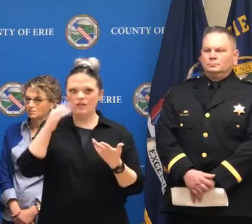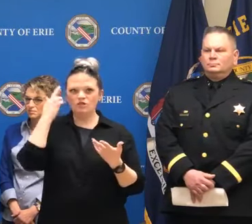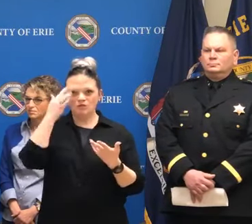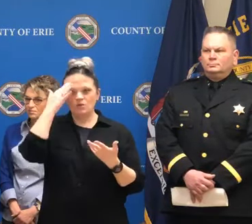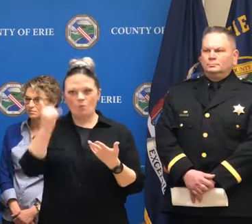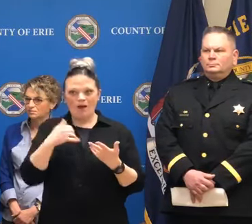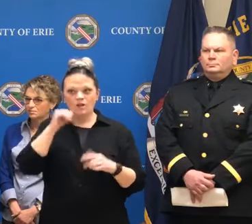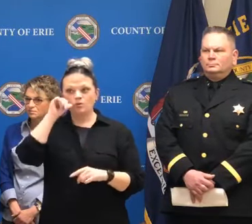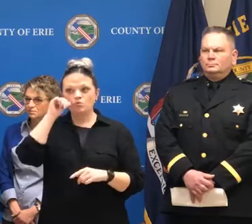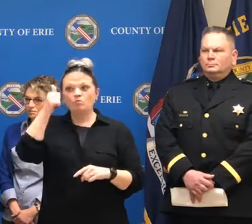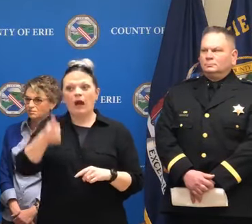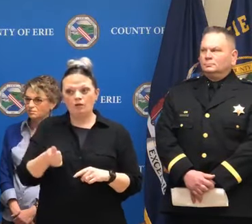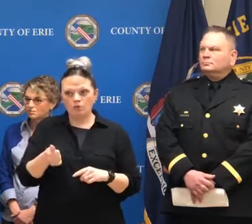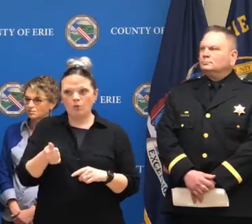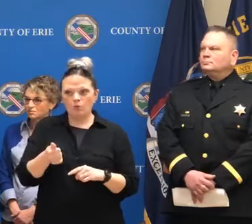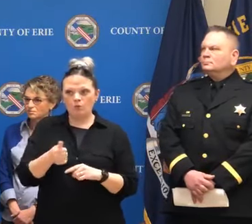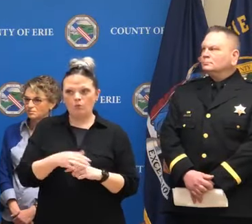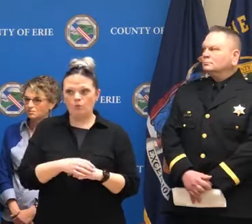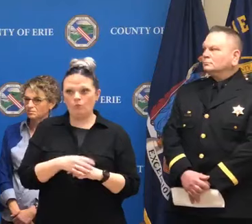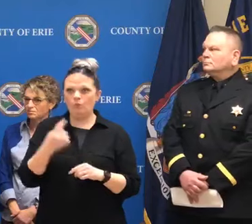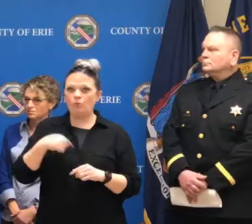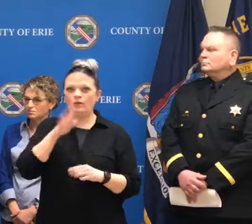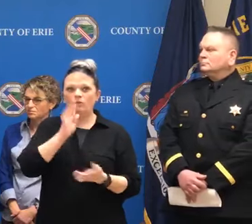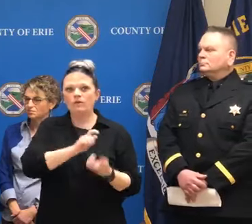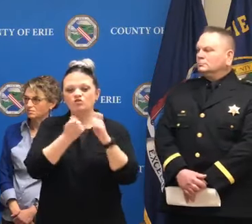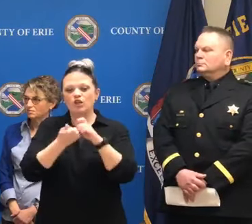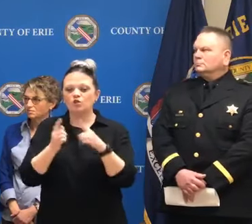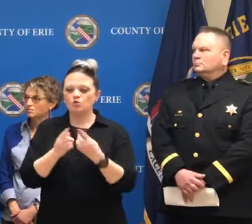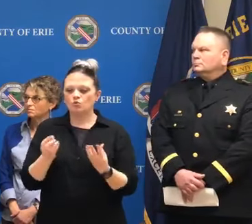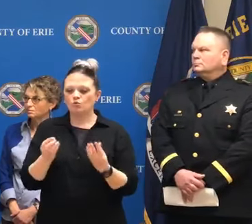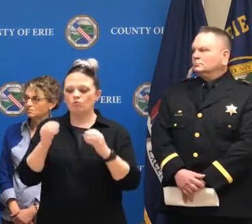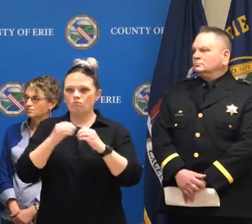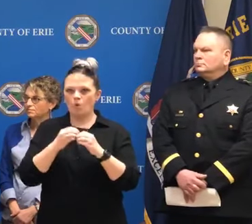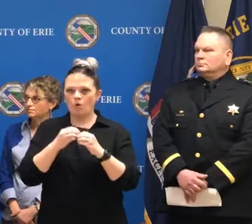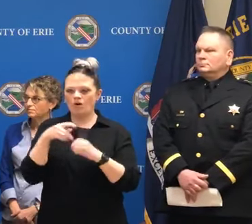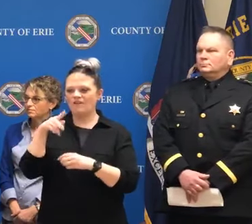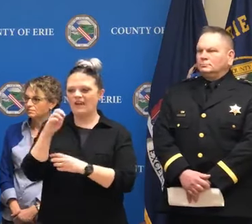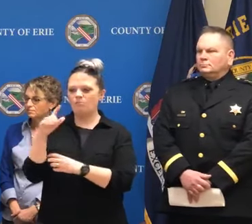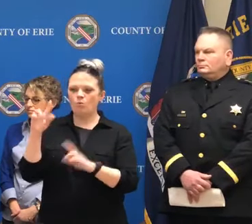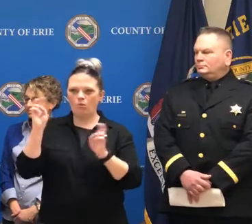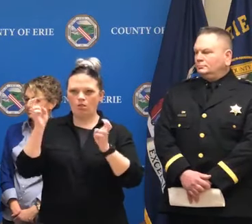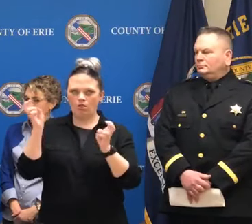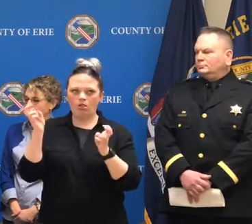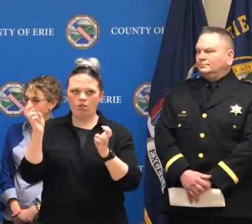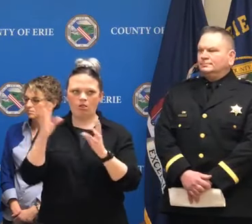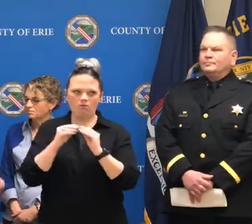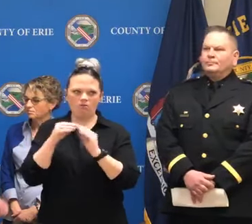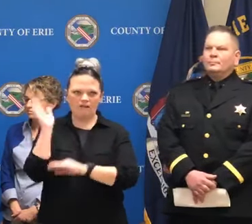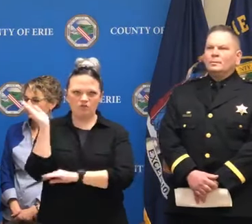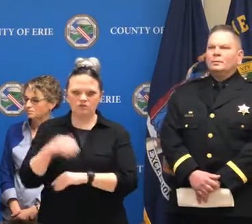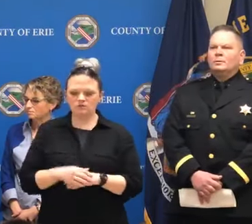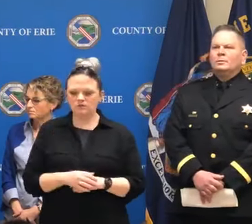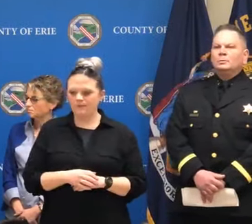going tomorrow to more of a pool press conference.